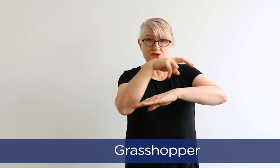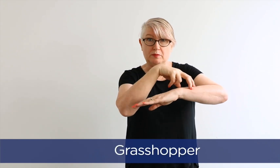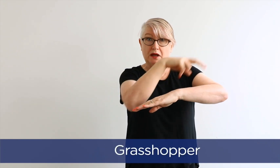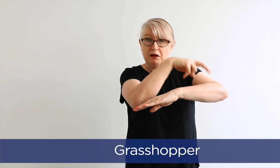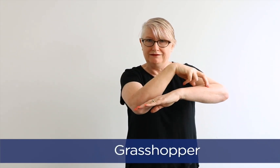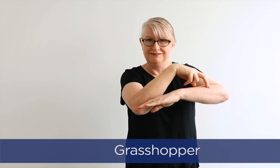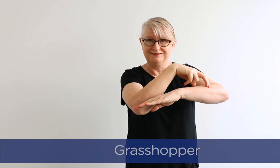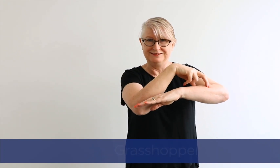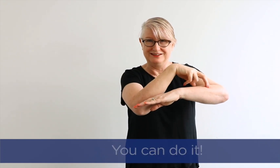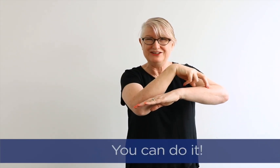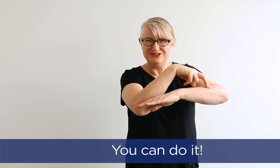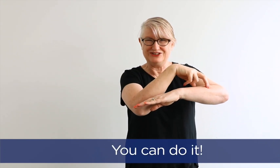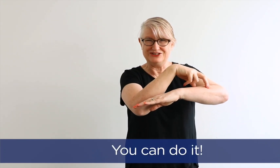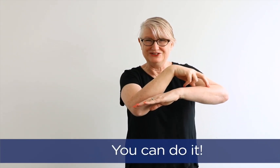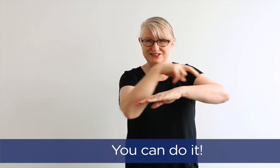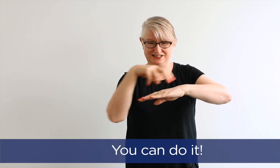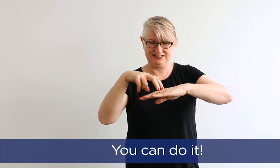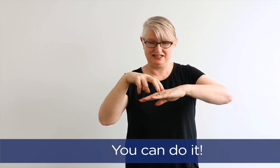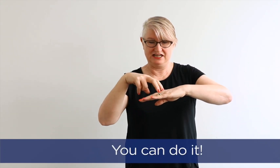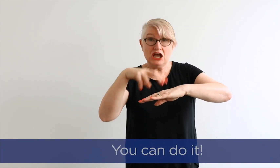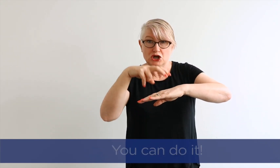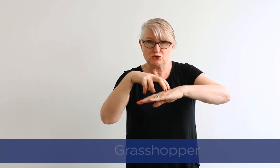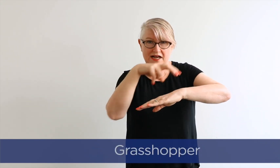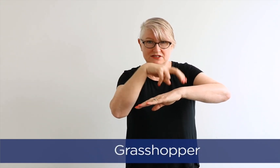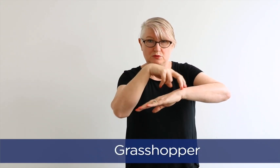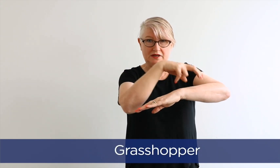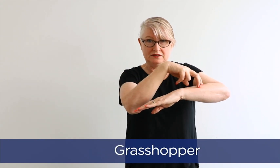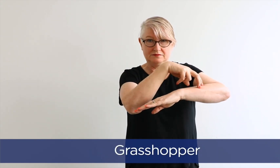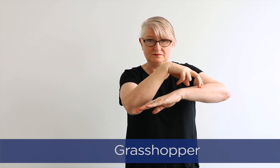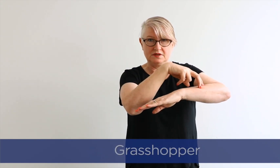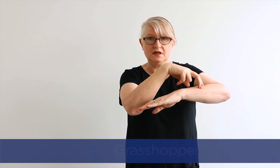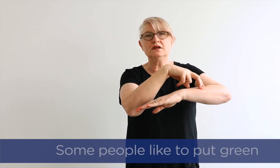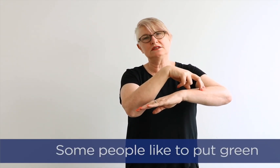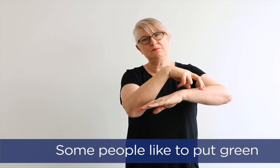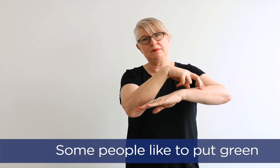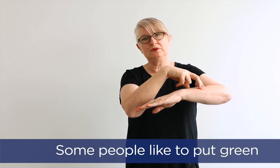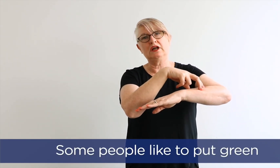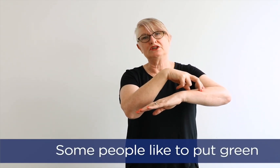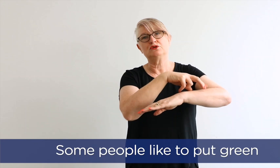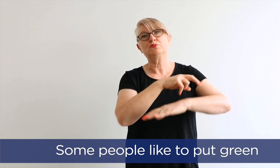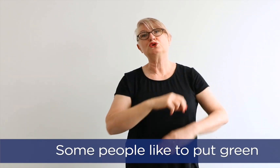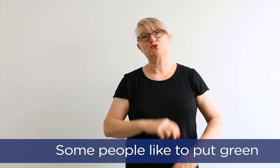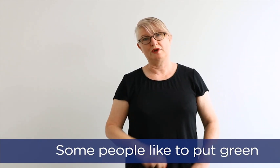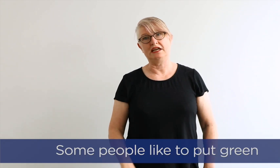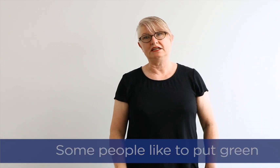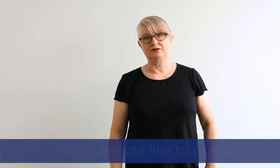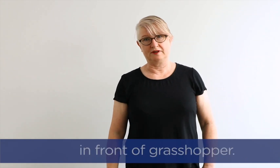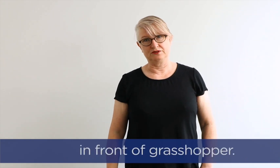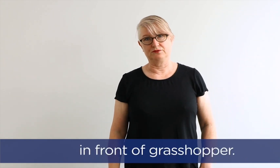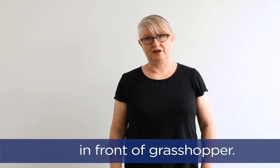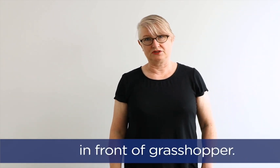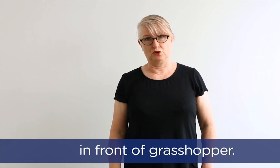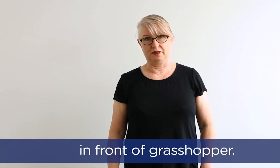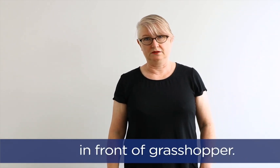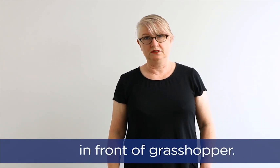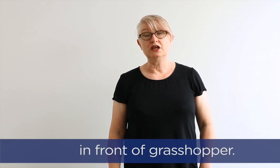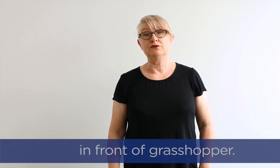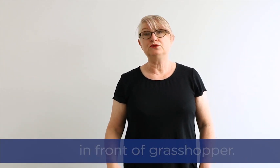Grasshopper. You can do it. Grasshopper. Some people like to put green in front of grasshopper. If you're